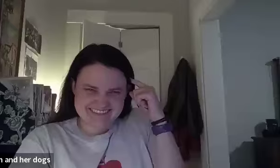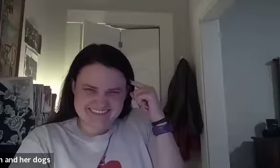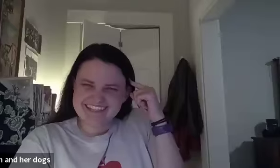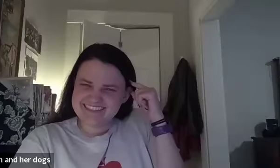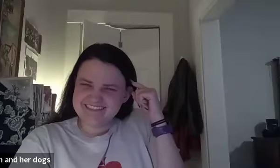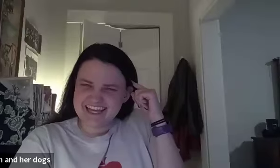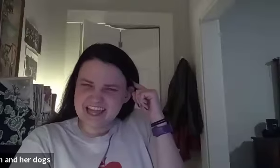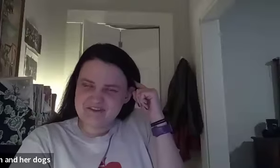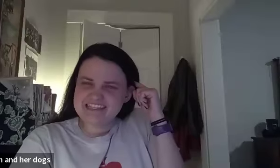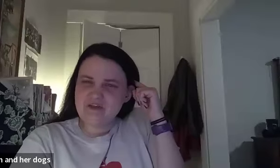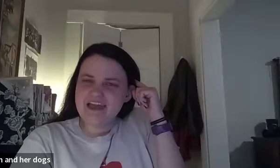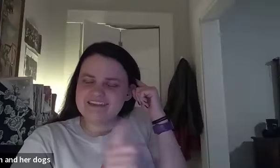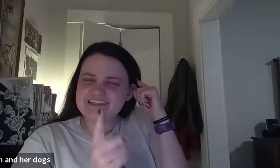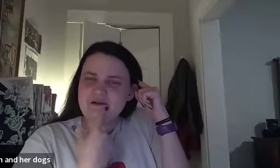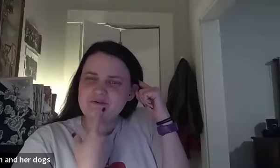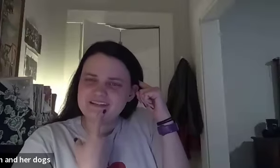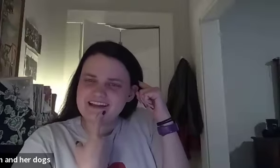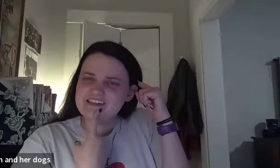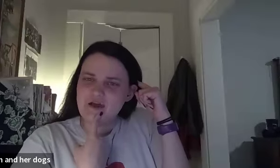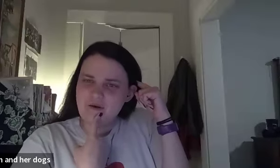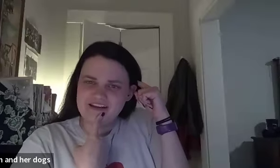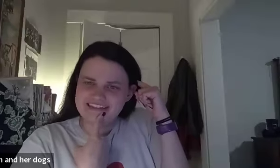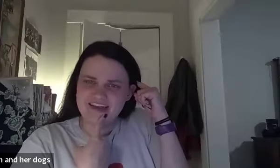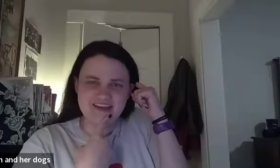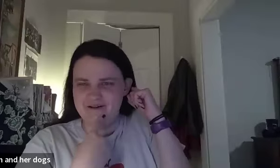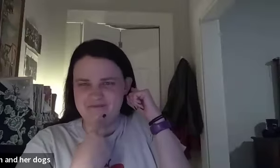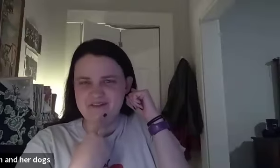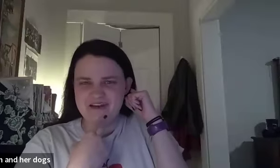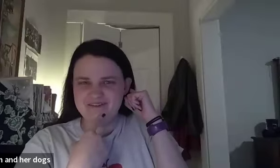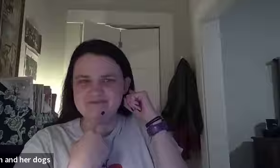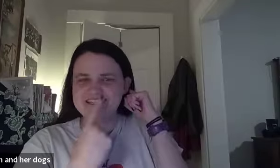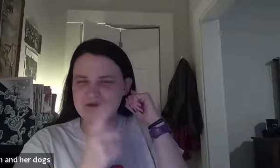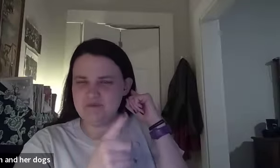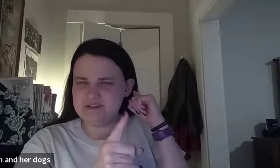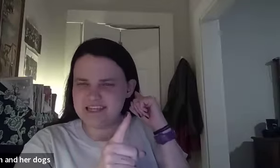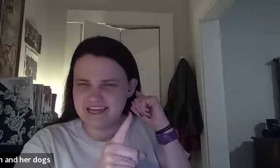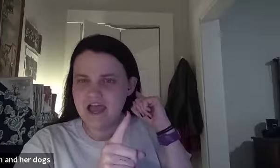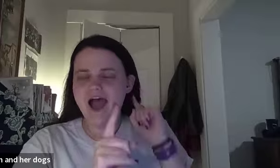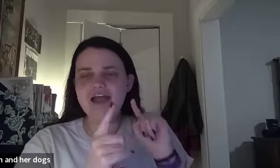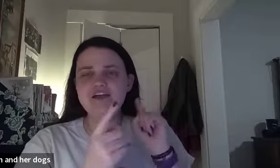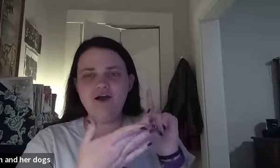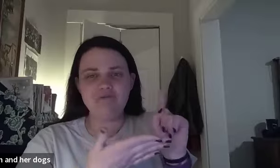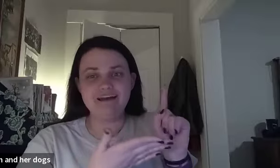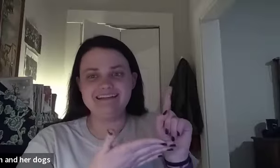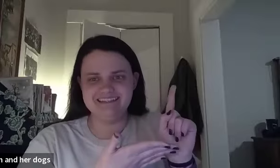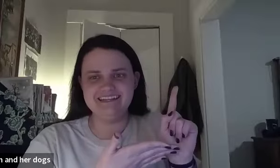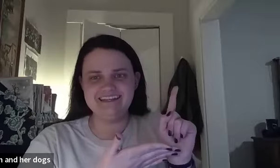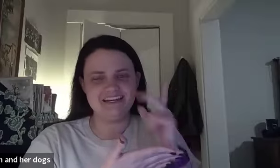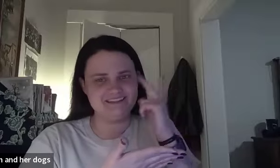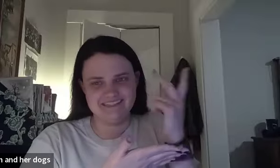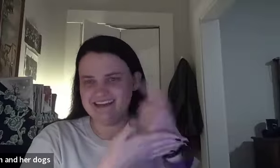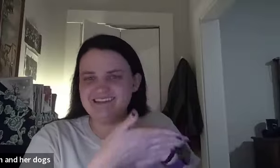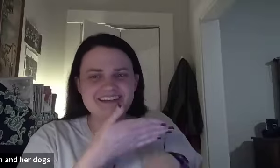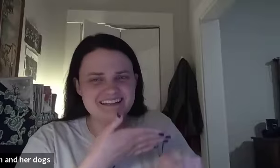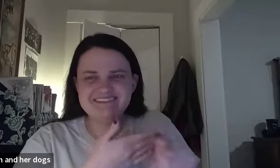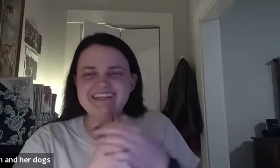do. I do. yeah, That's how I realized, oh, I didn't tell you about that one because someone was like, I caught when I did it. I said, I'll see you guys all next week.